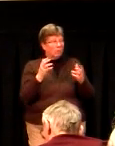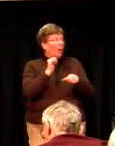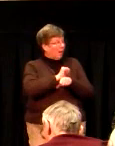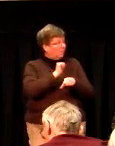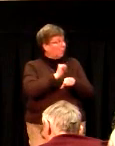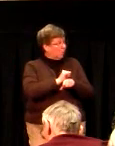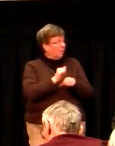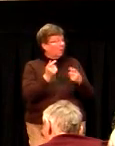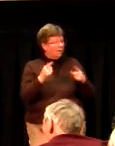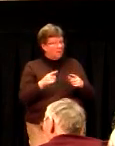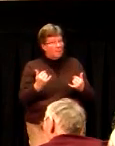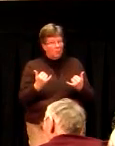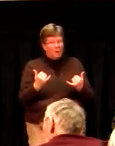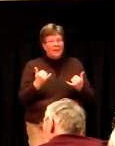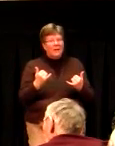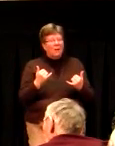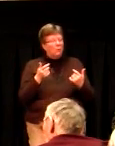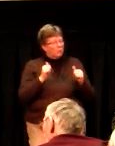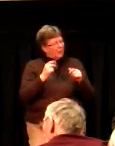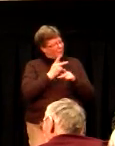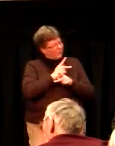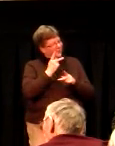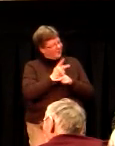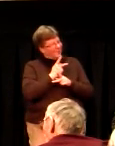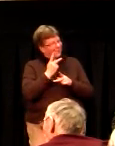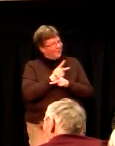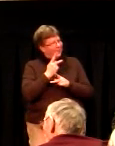work being done right now to try to figure out